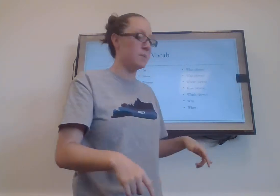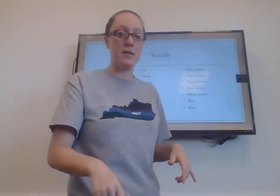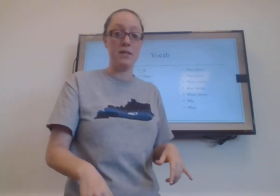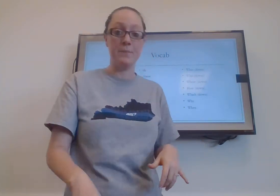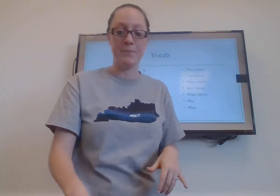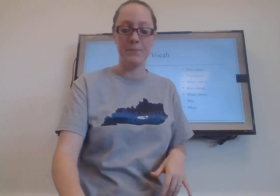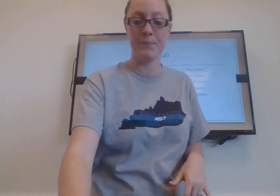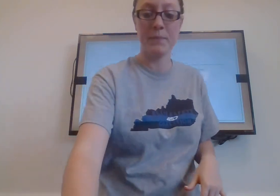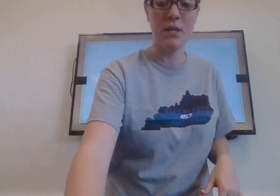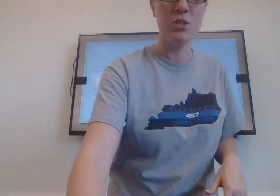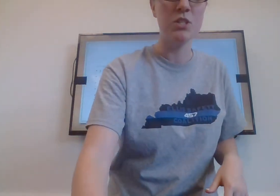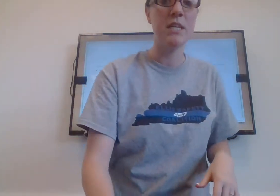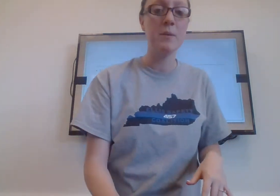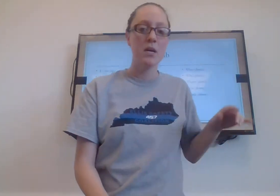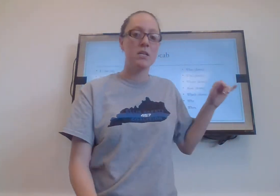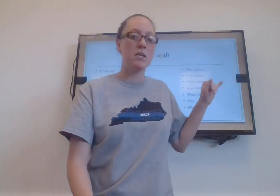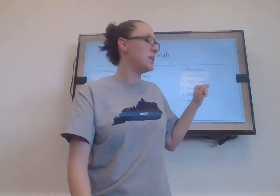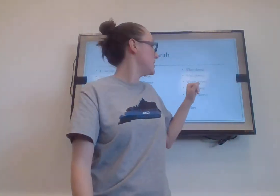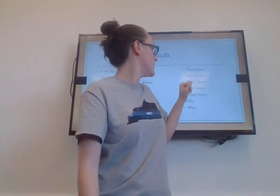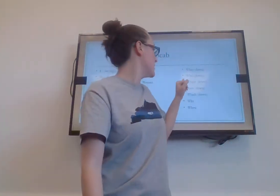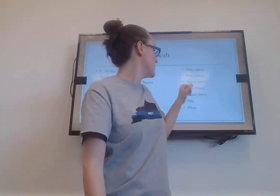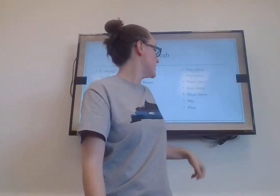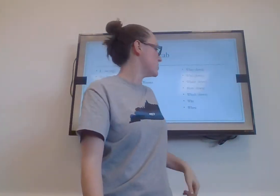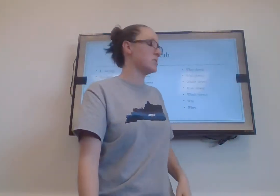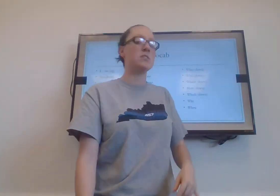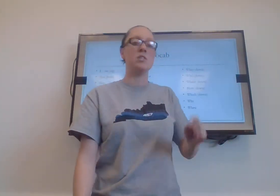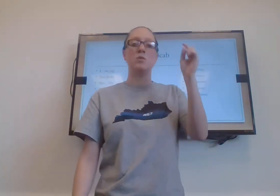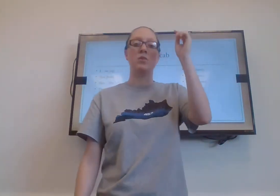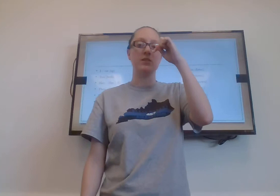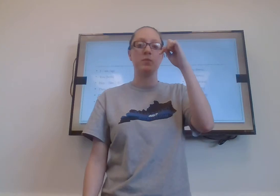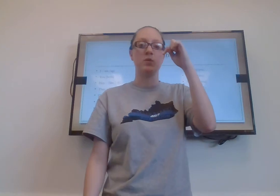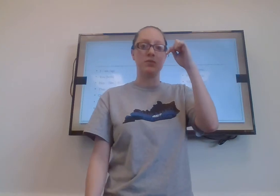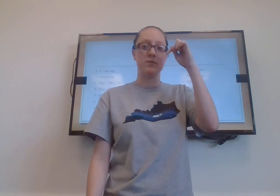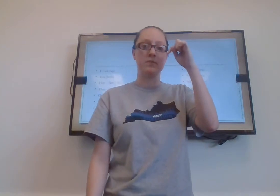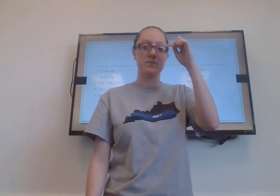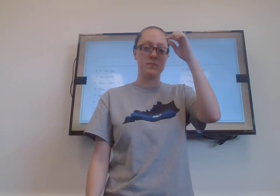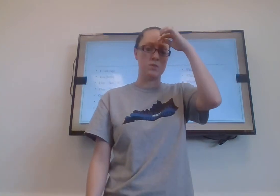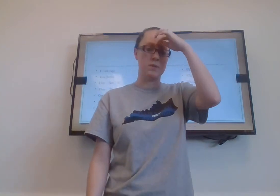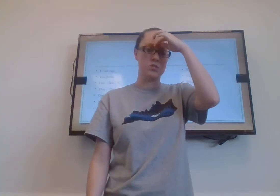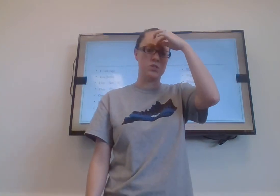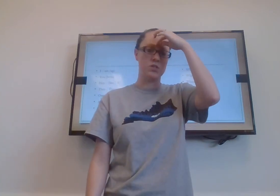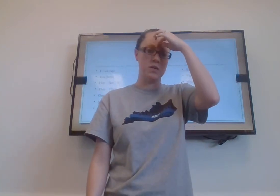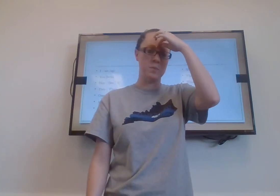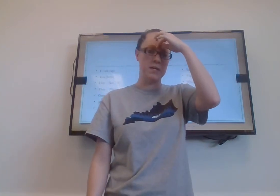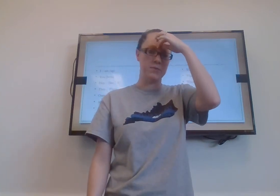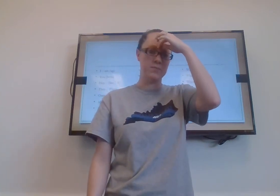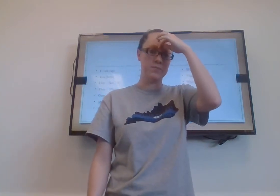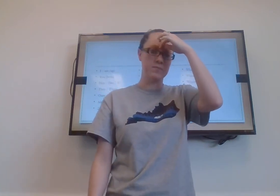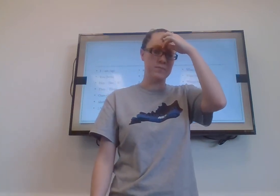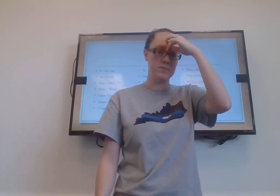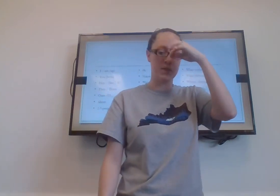but yeah, just keep any of the WHs. Your eyes are buried, so make sure that you keep them down. Okay.